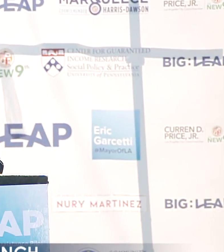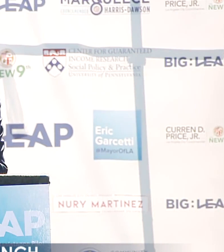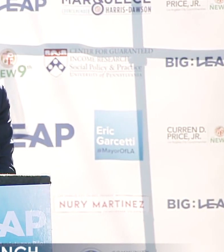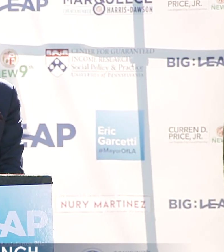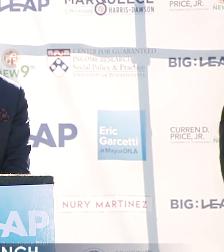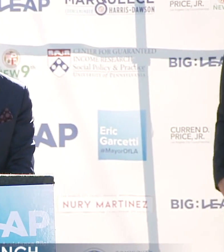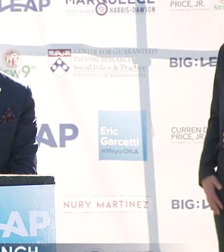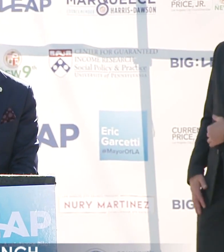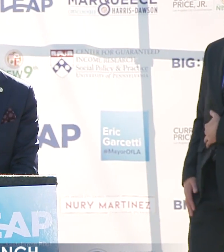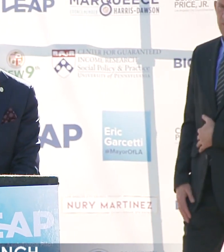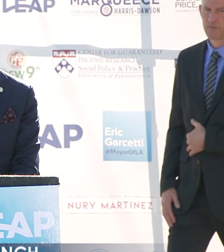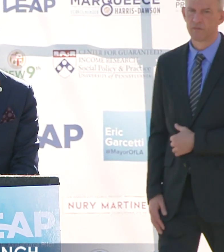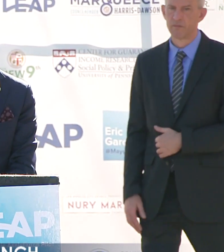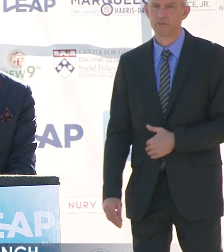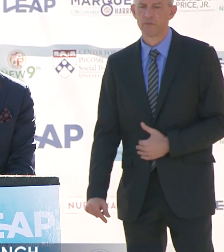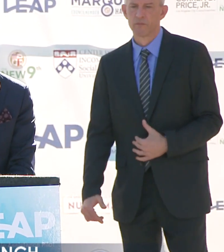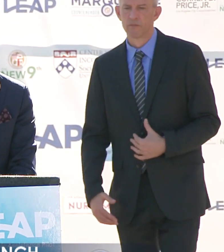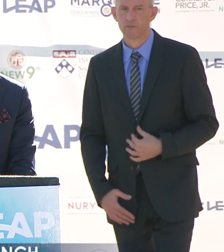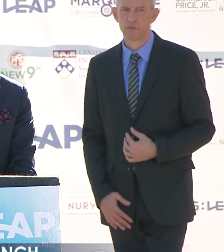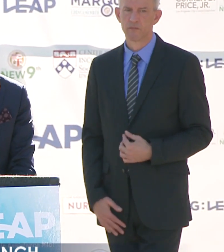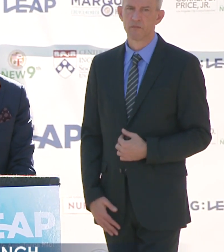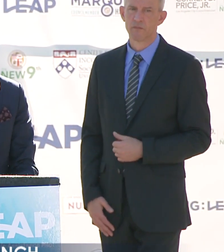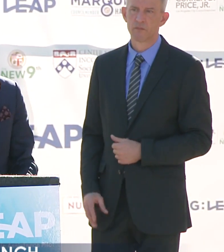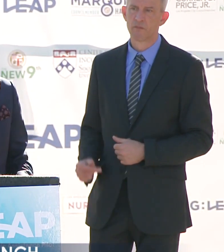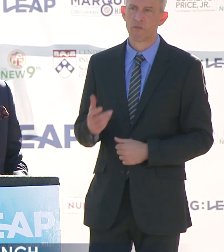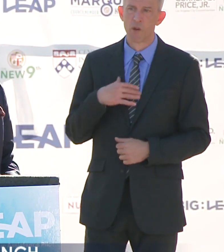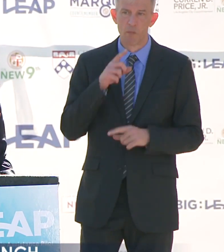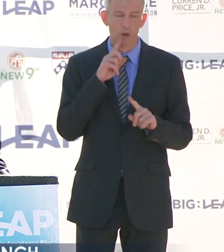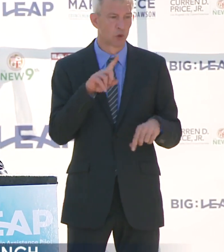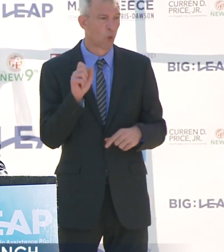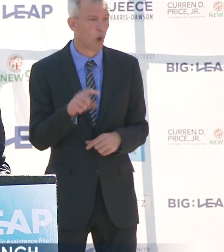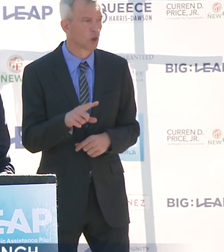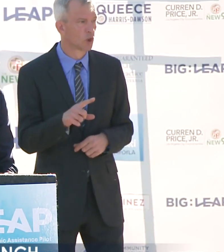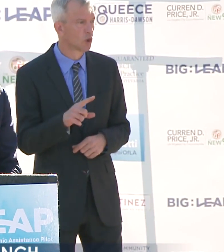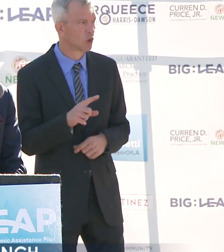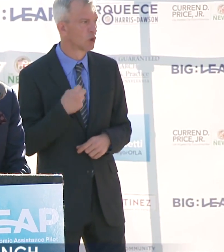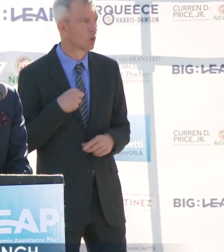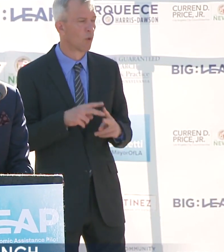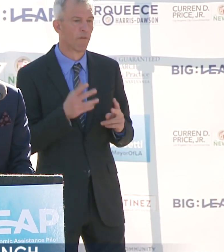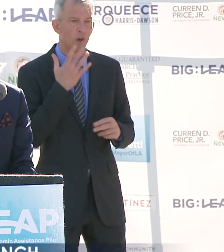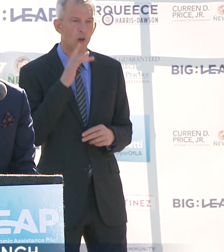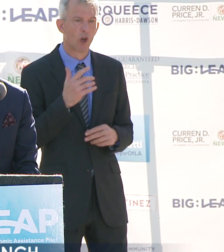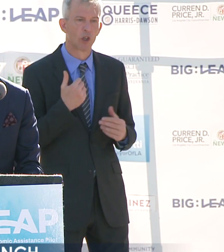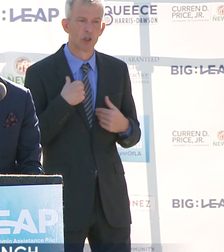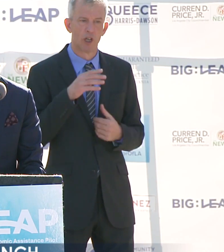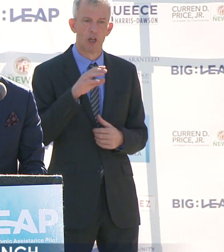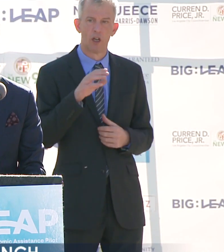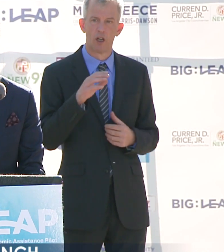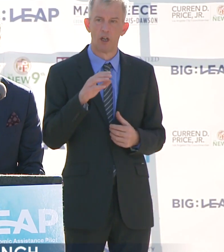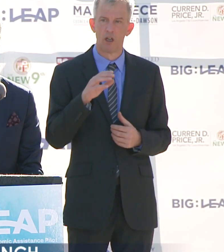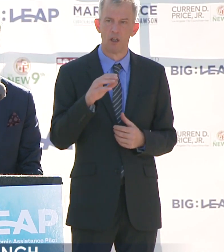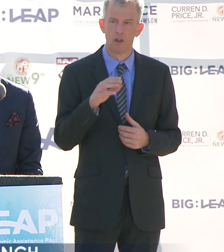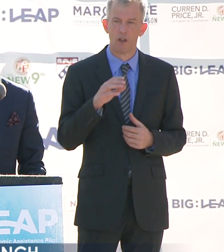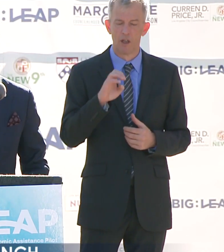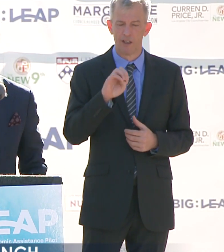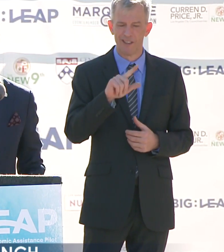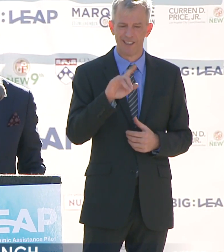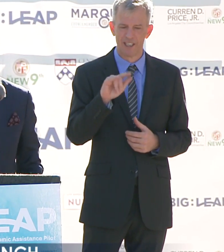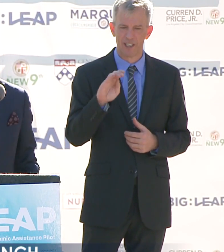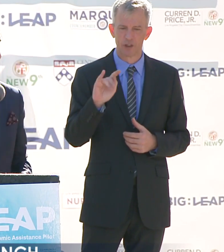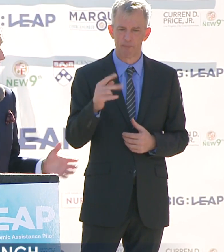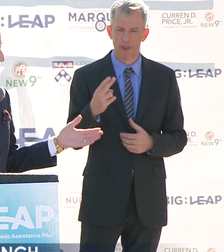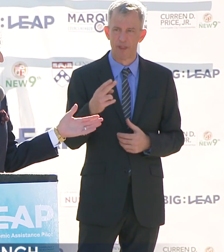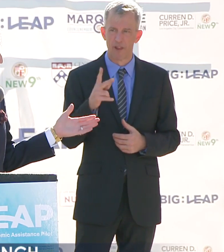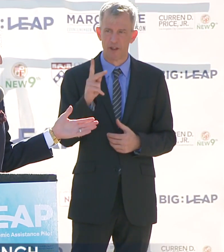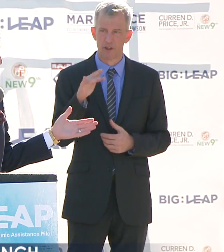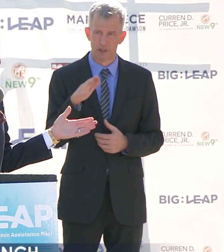Thank you, Abigail. And we'll be answering questions, and we're very lucky to have Elizabeth Kim, Dr. Byokung Elizabeth Kim